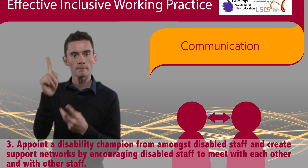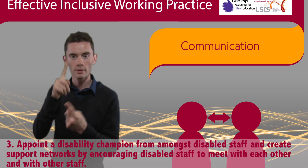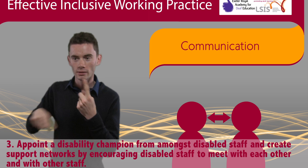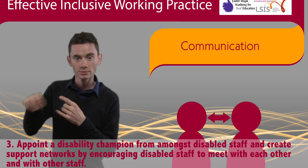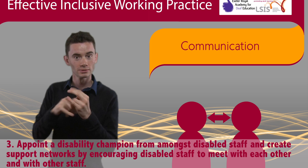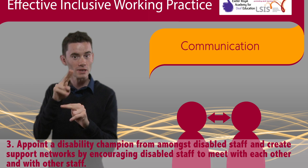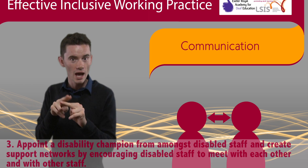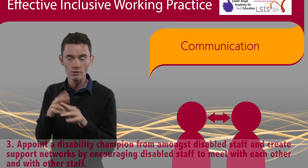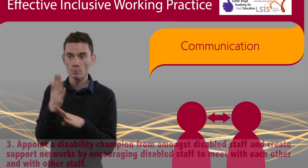with other staff.